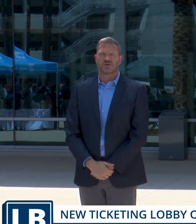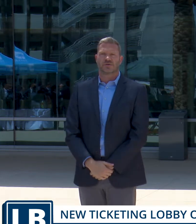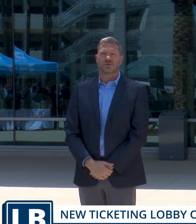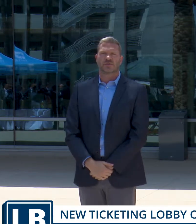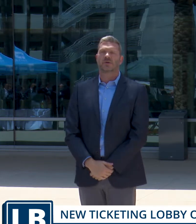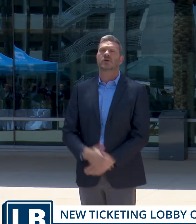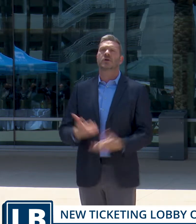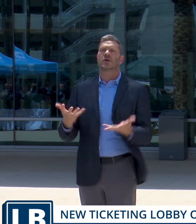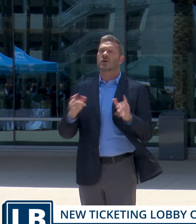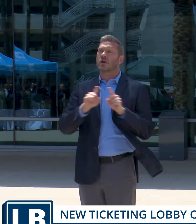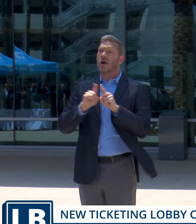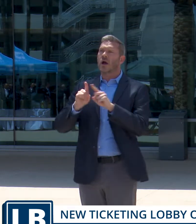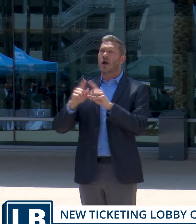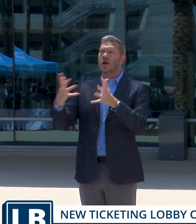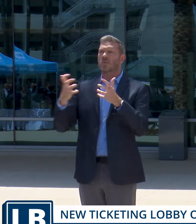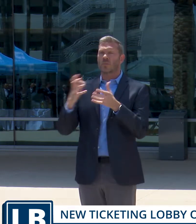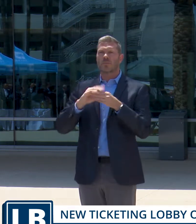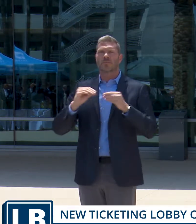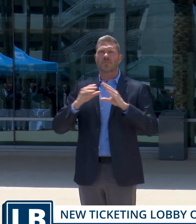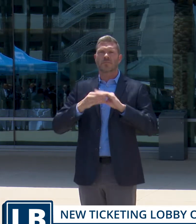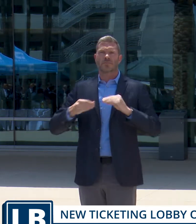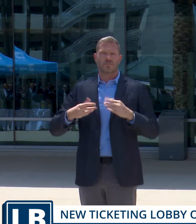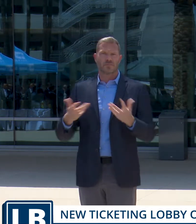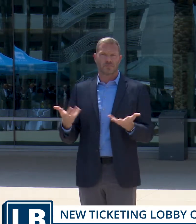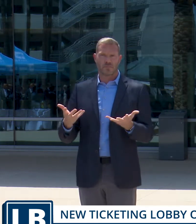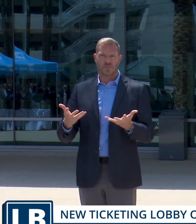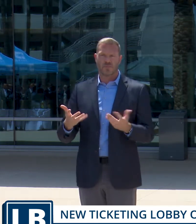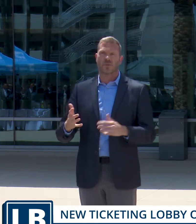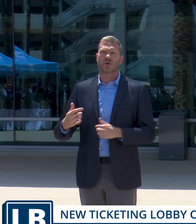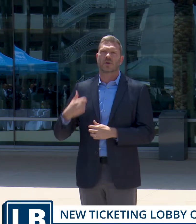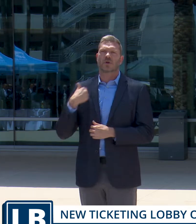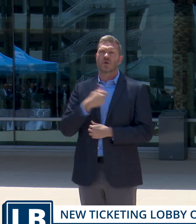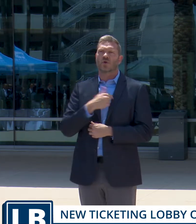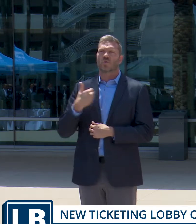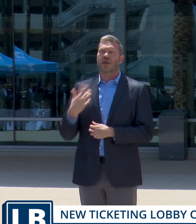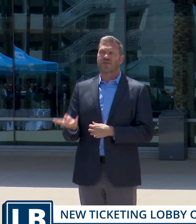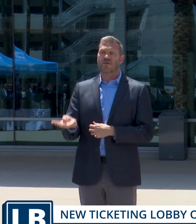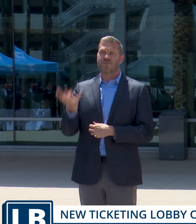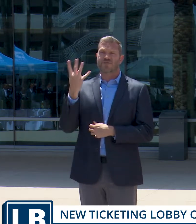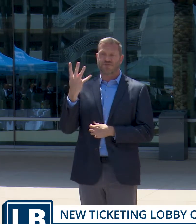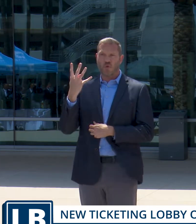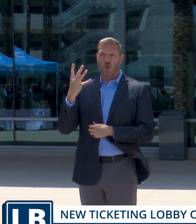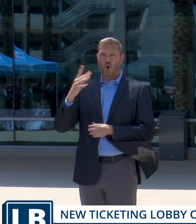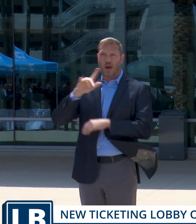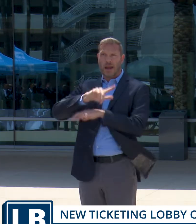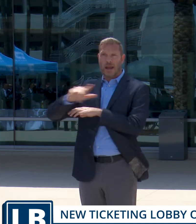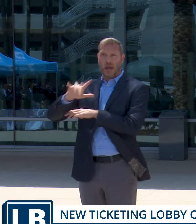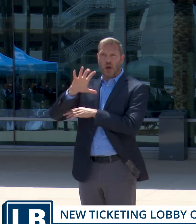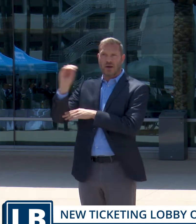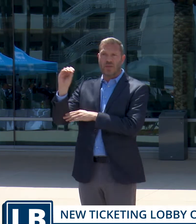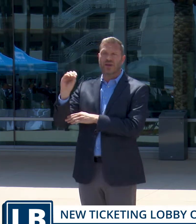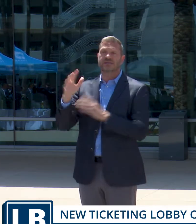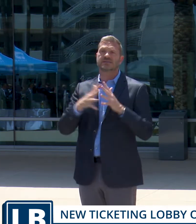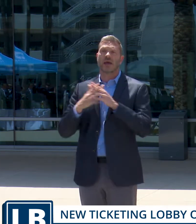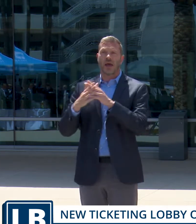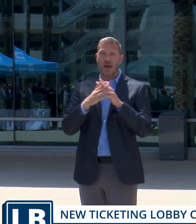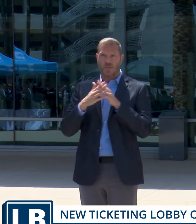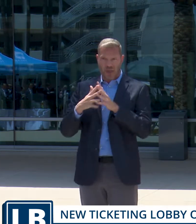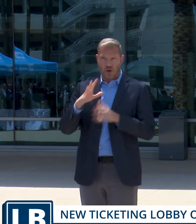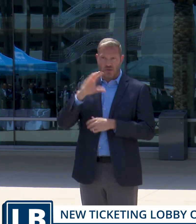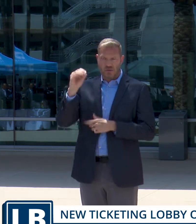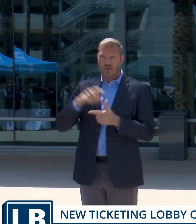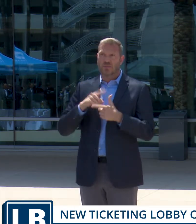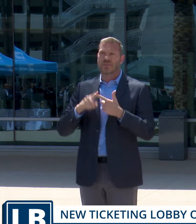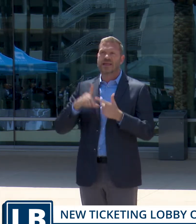And I'd also like to mention that our four commercial airlines are here today: American,